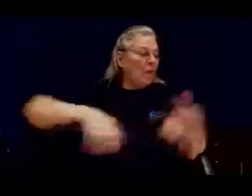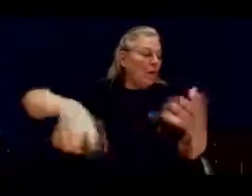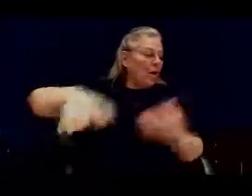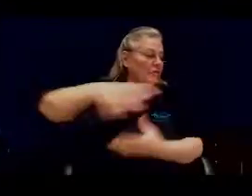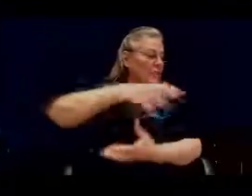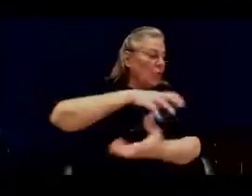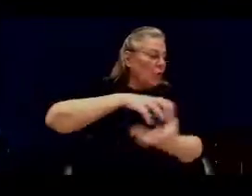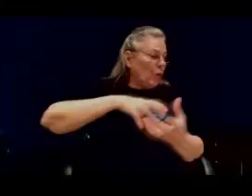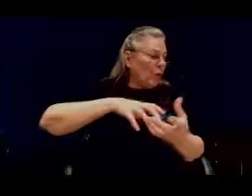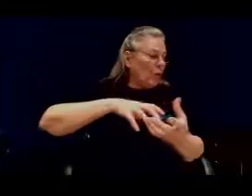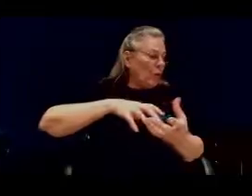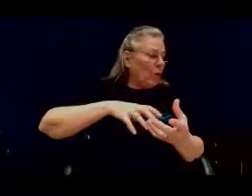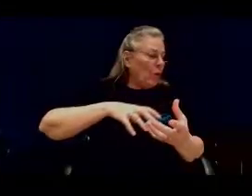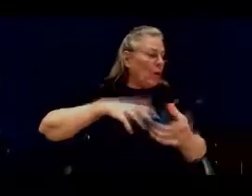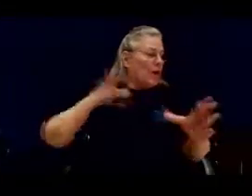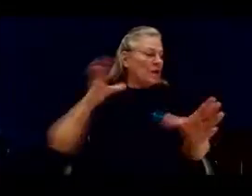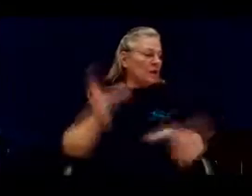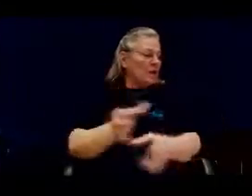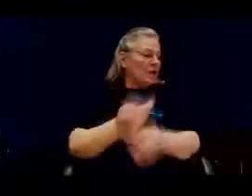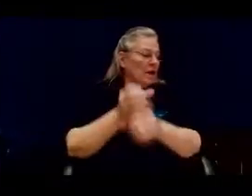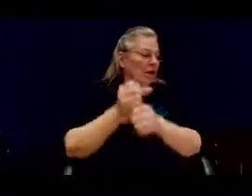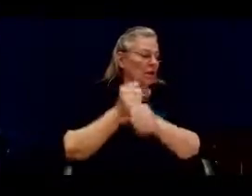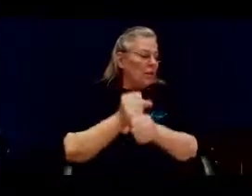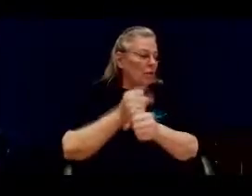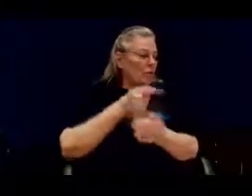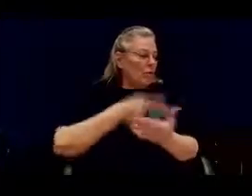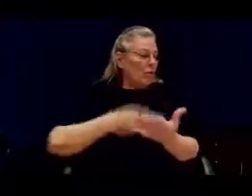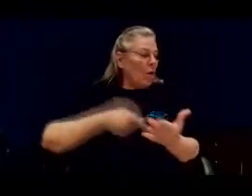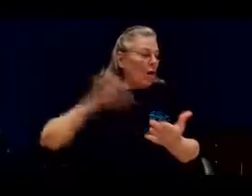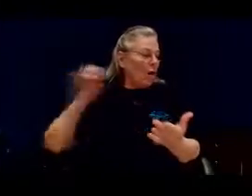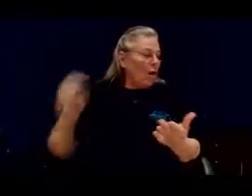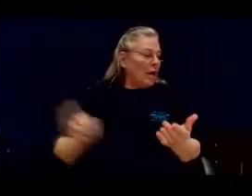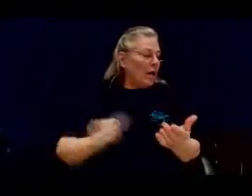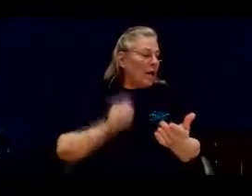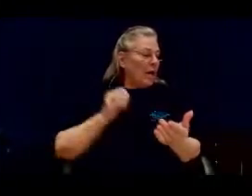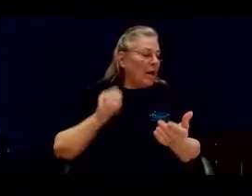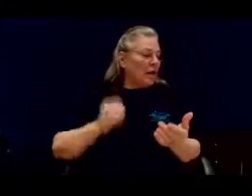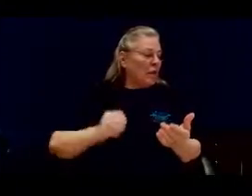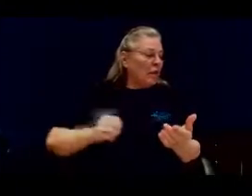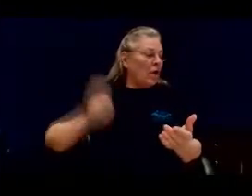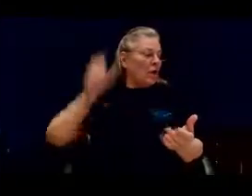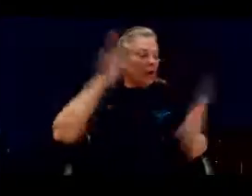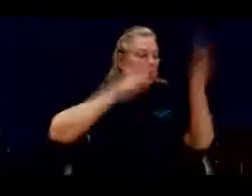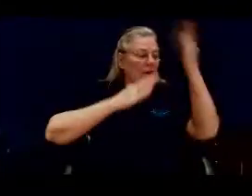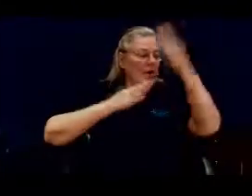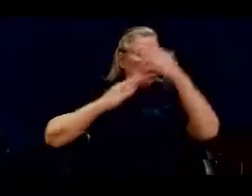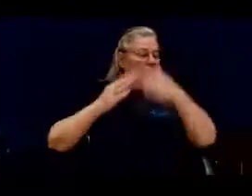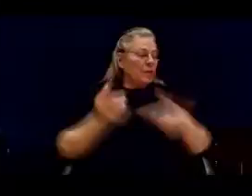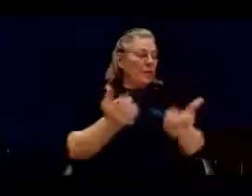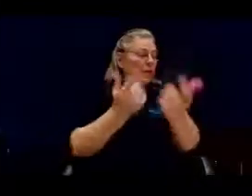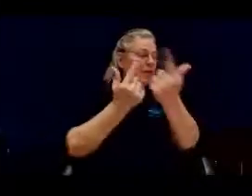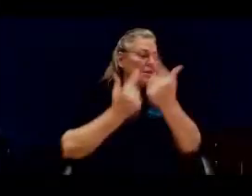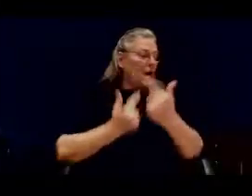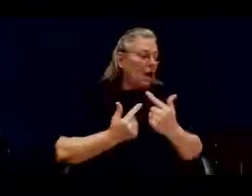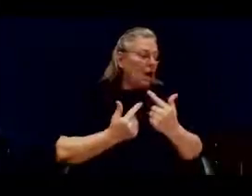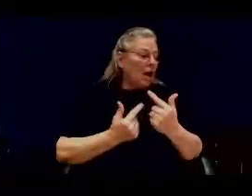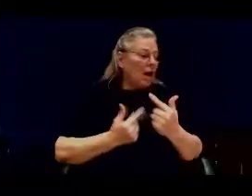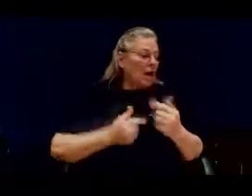of storm. Secure whatever ills betide,